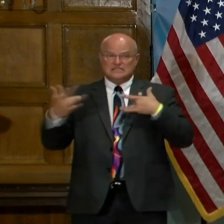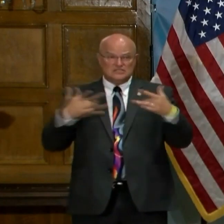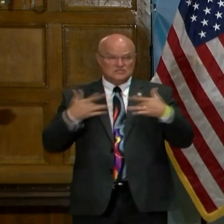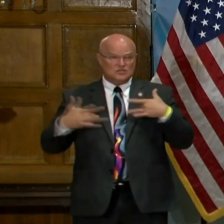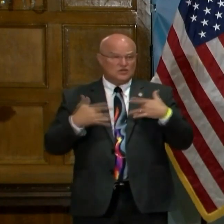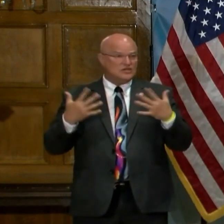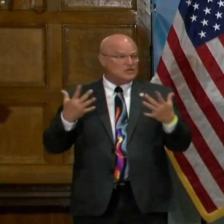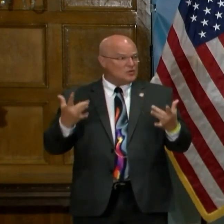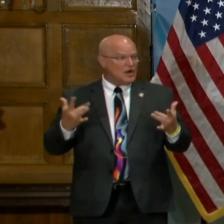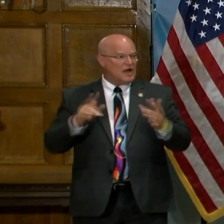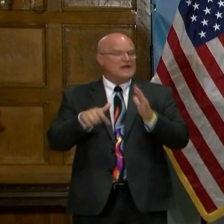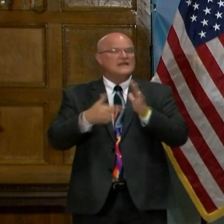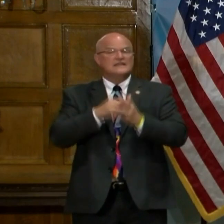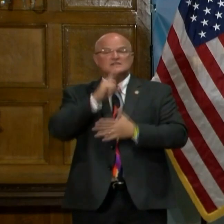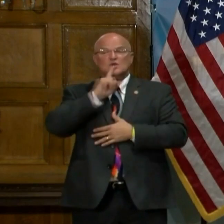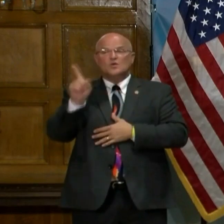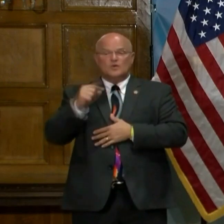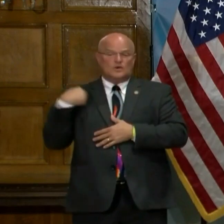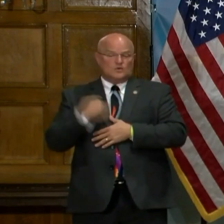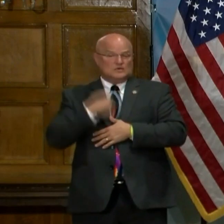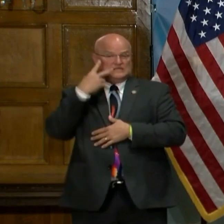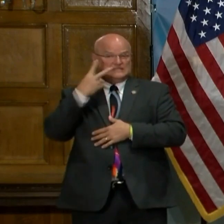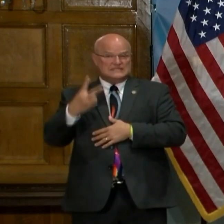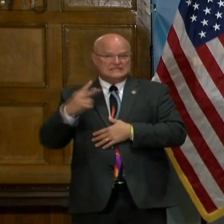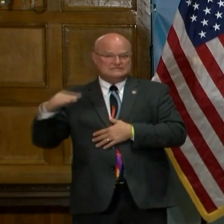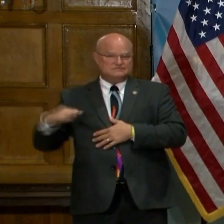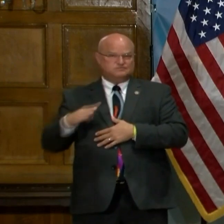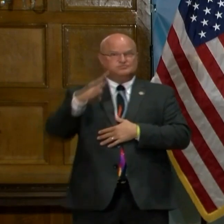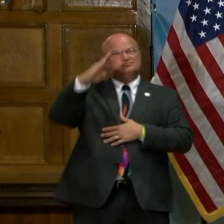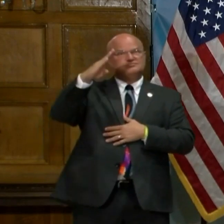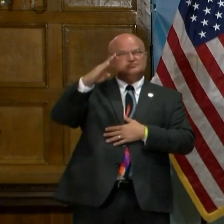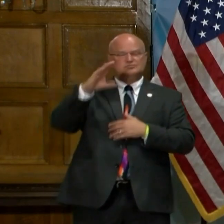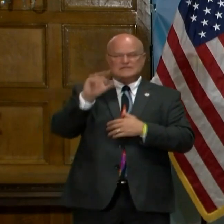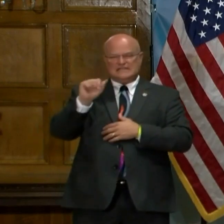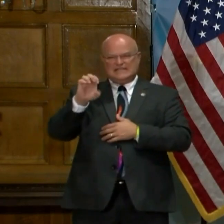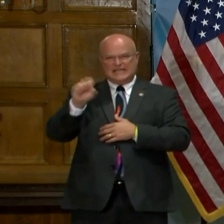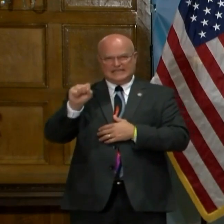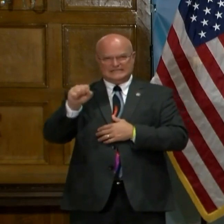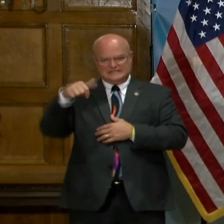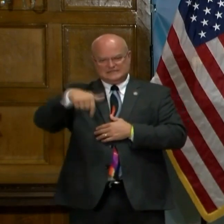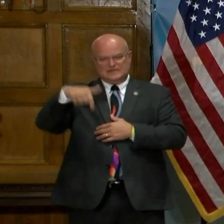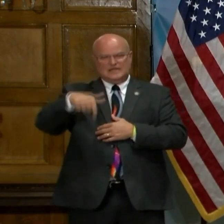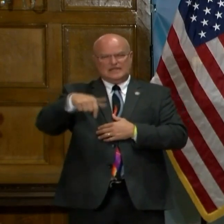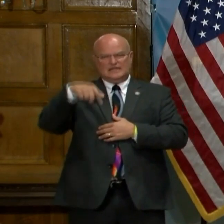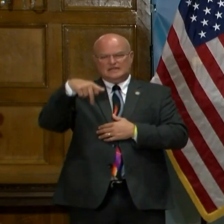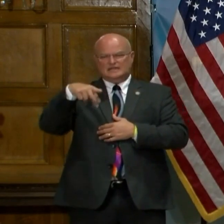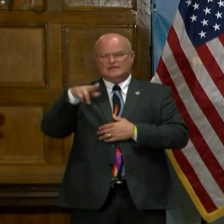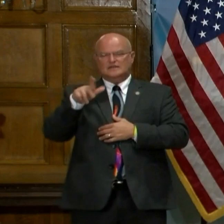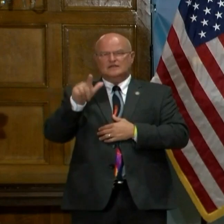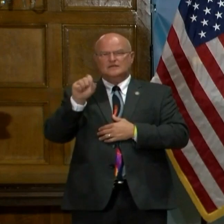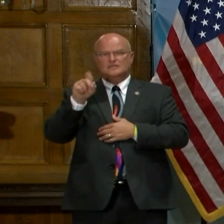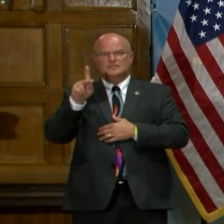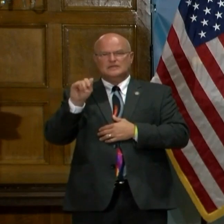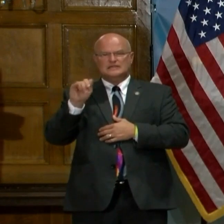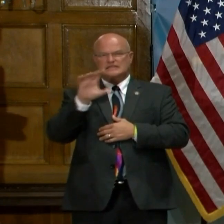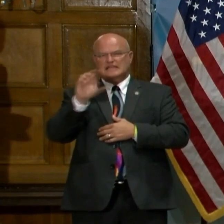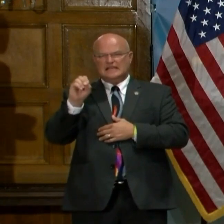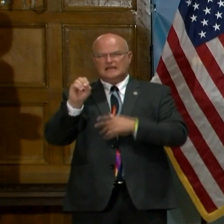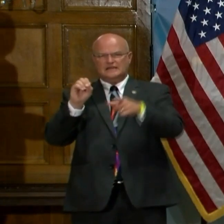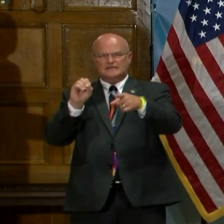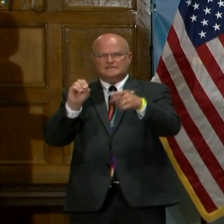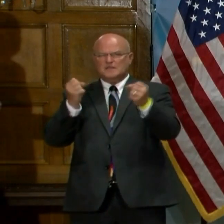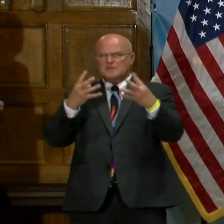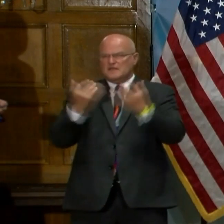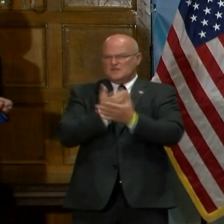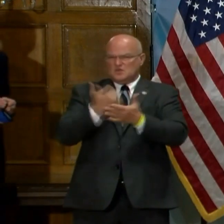concerning, because this is really where we're seeing the steepest increase in cases right here in Pulaski County. So did the majority of the